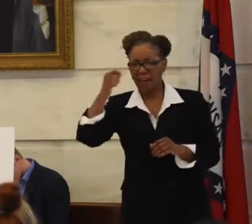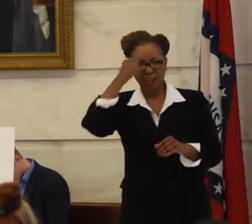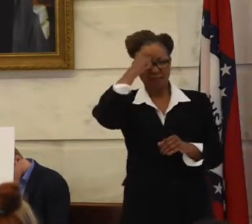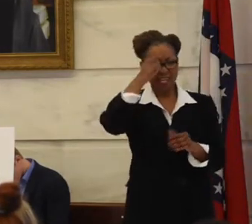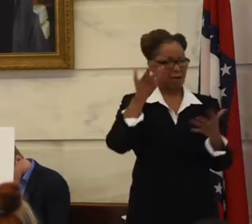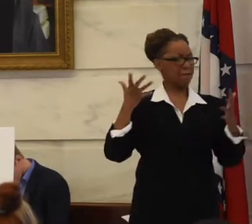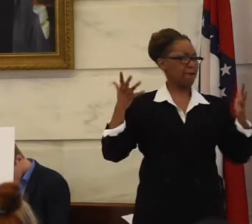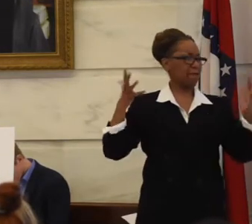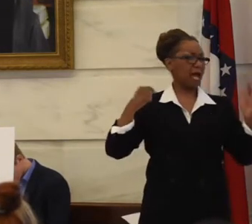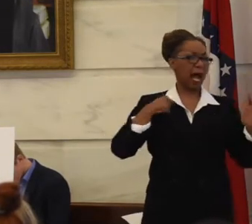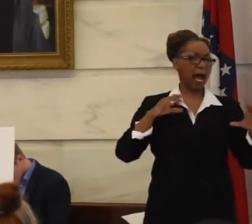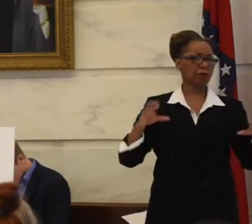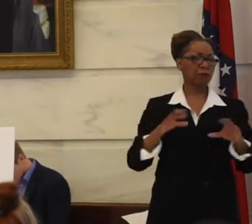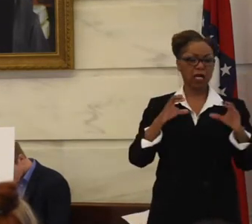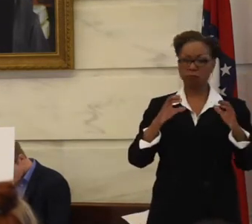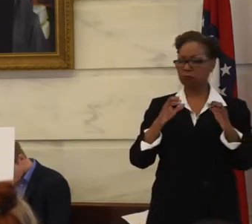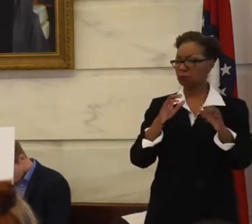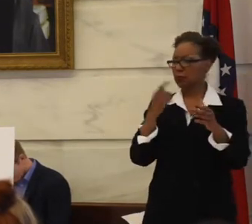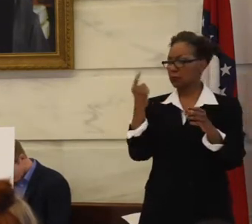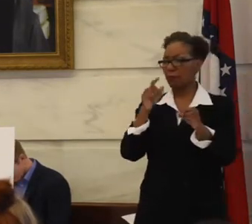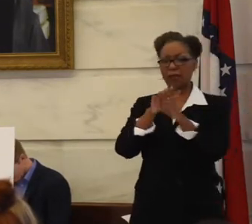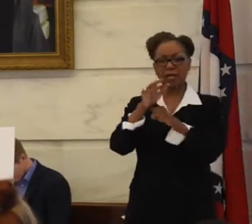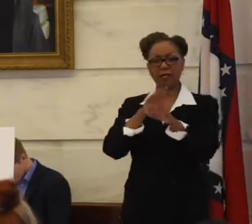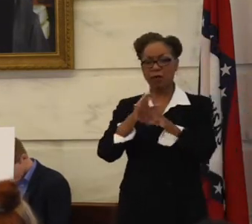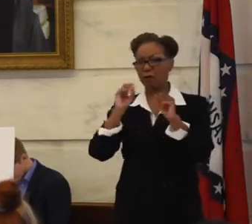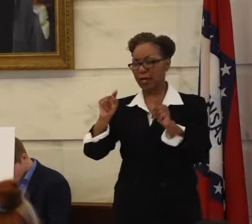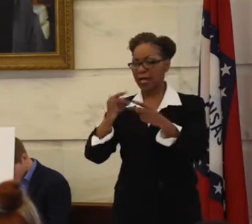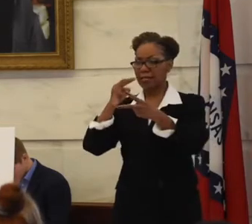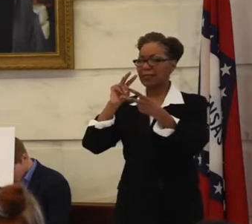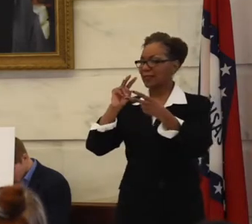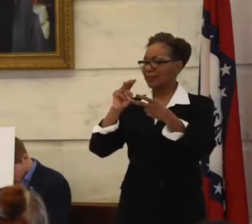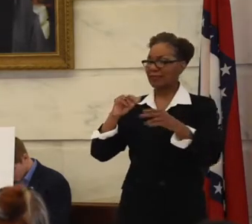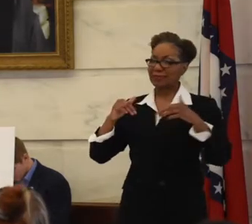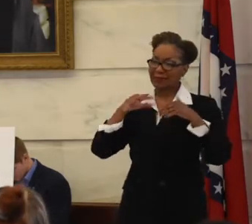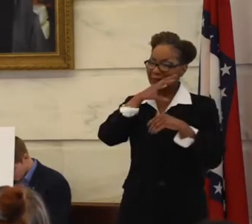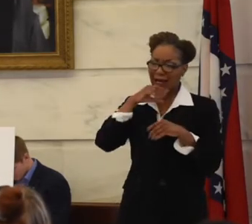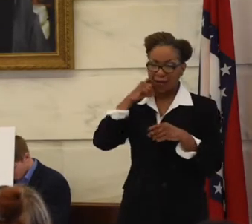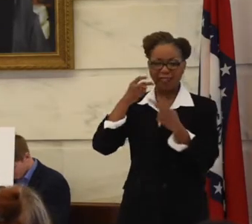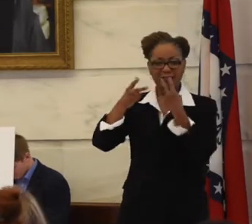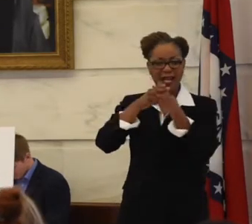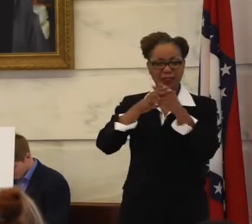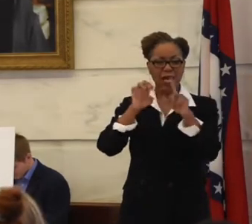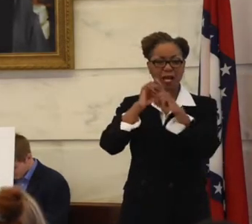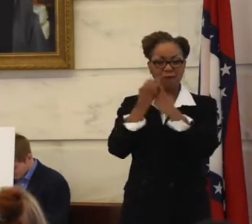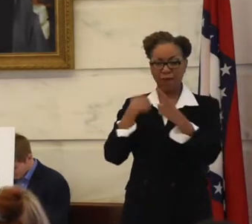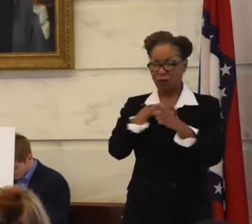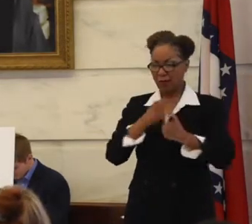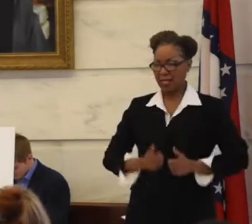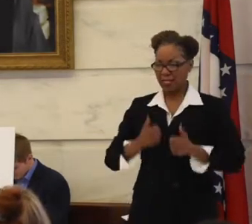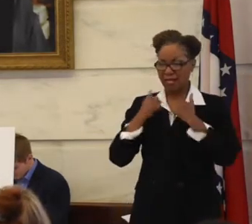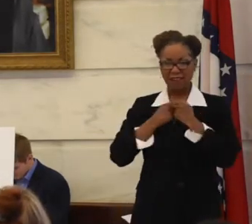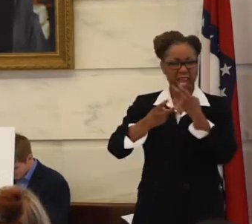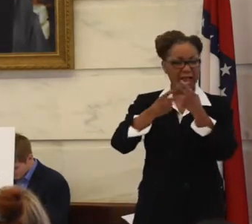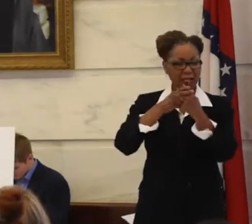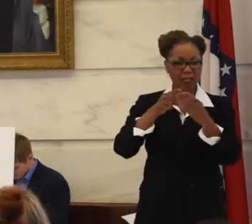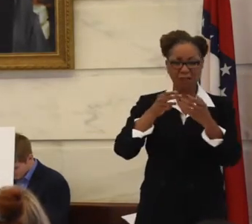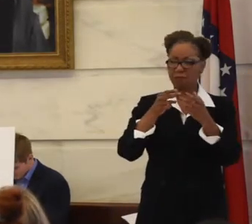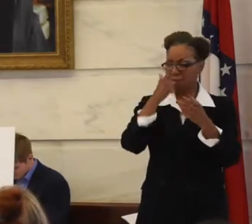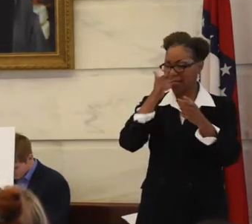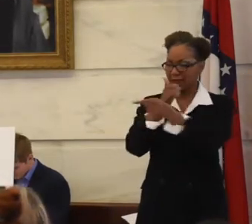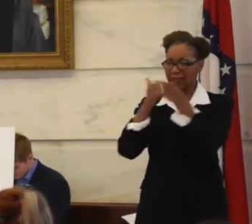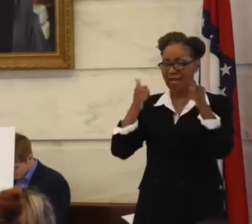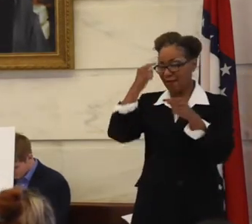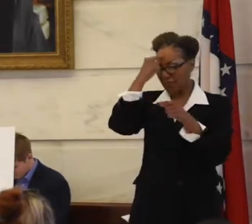thinking you've done something. I'm tired of this hashtag environment that we live in, where people do hashtags and they think they've done